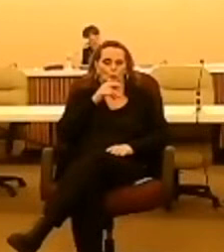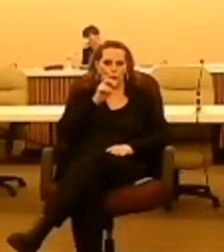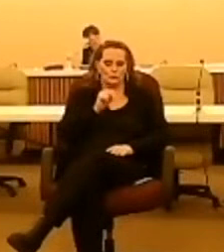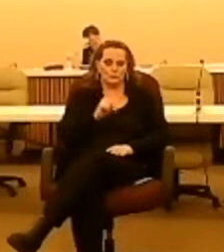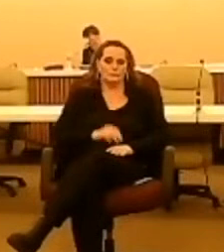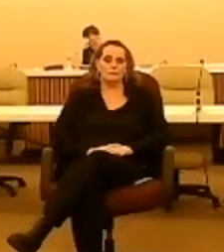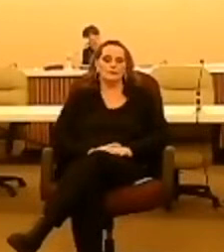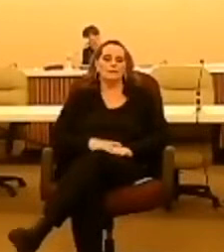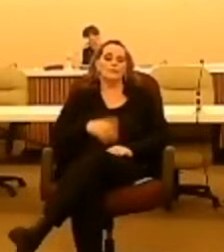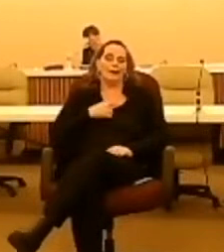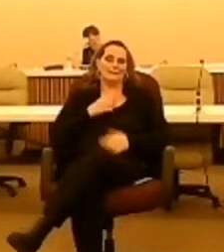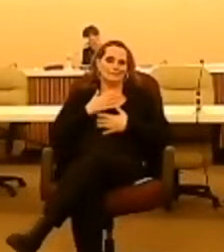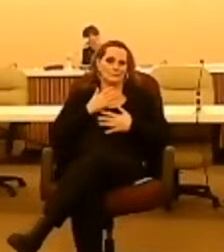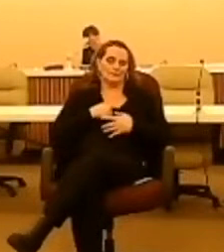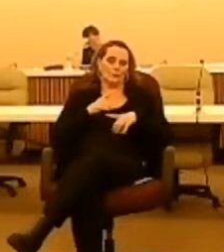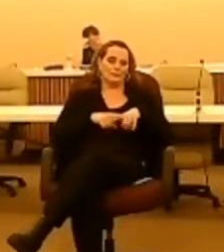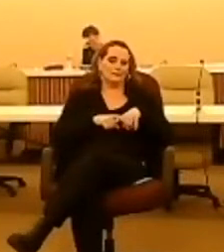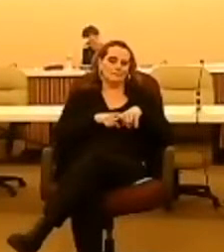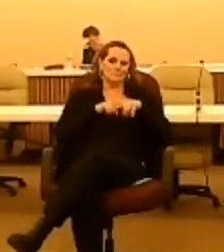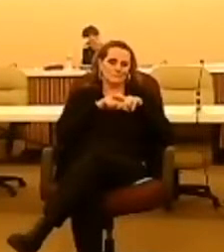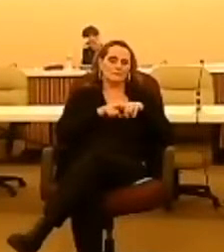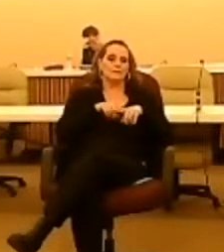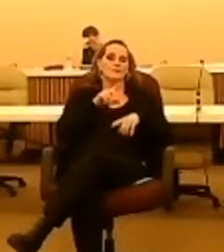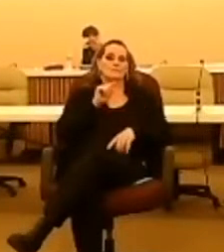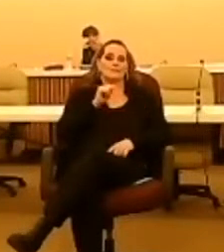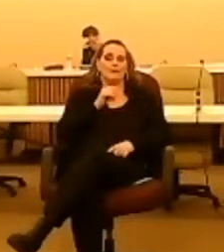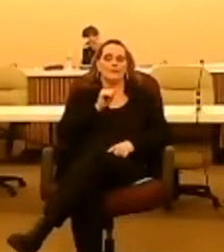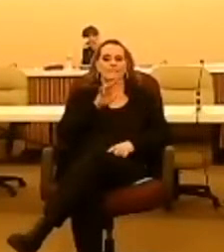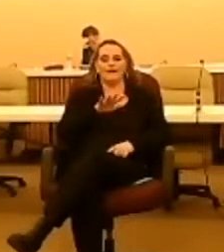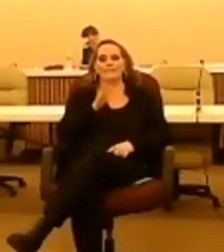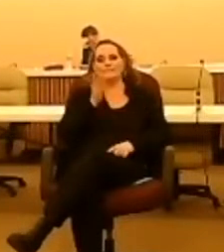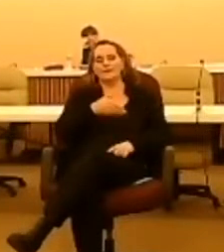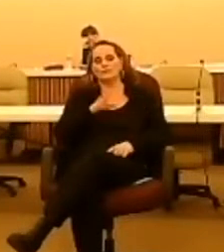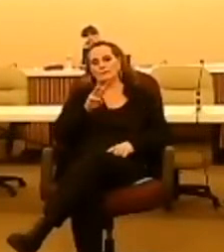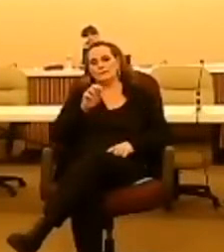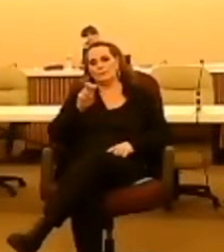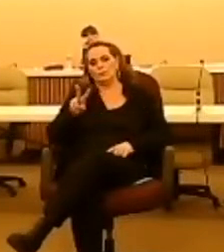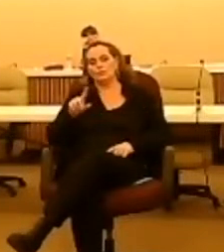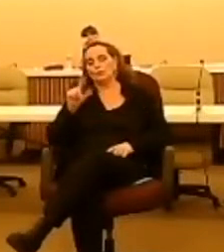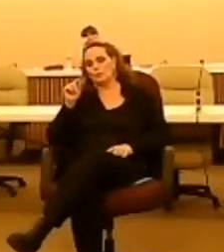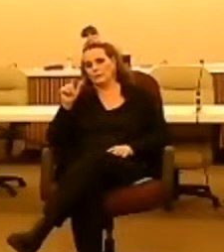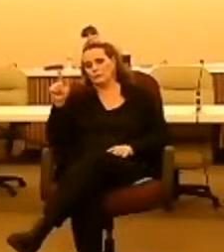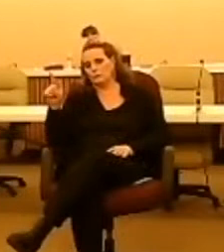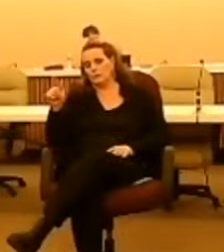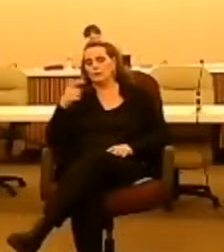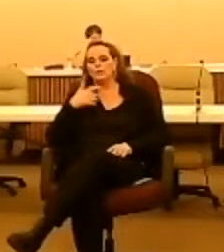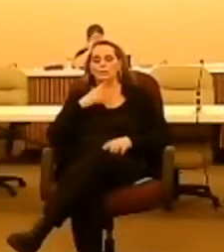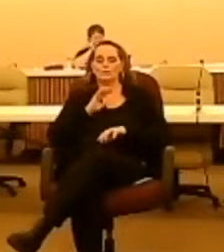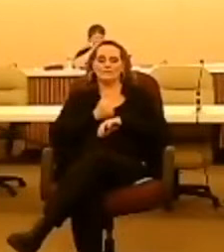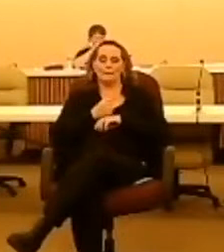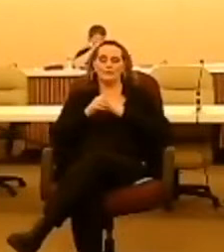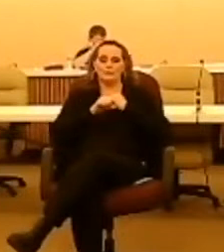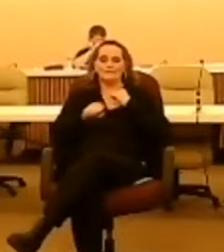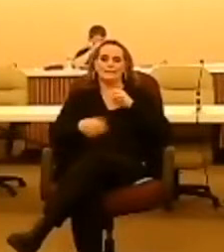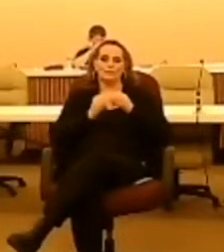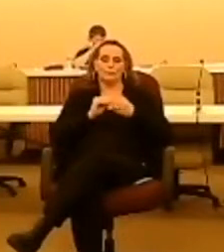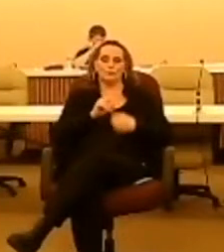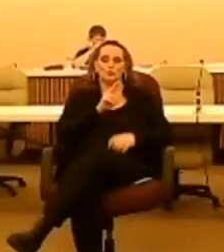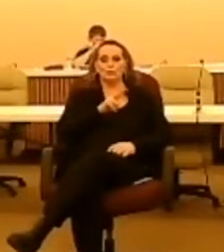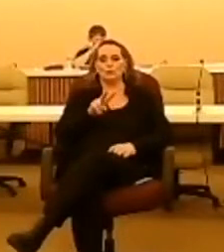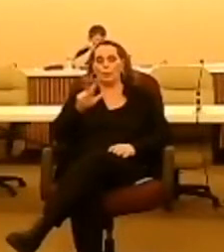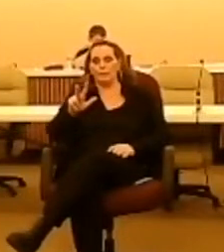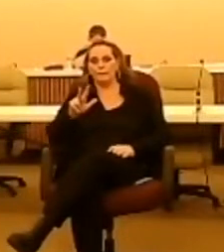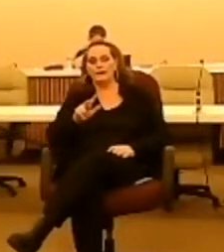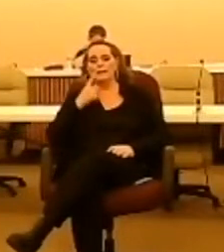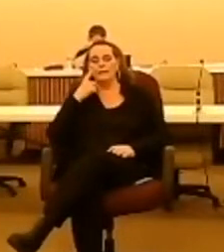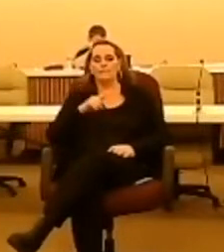we table Resolution 5-62, 2021, to establish extension number 223